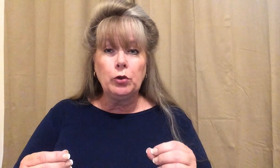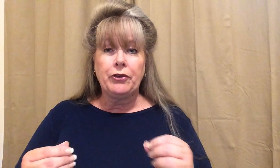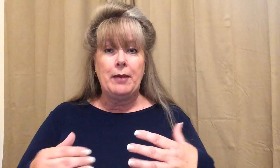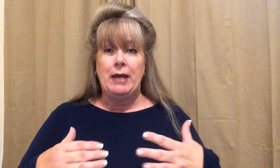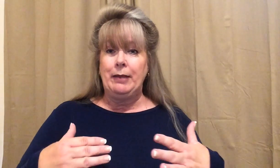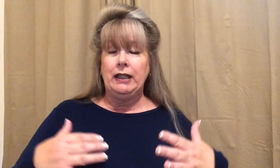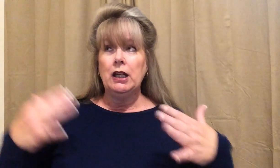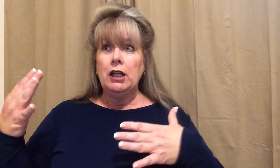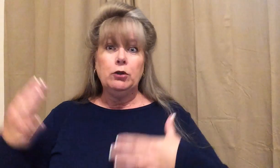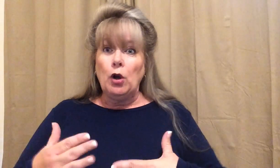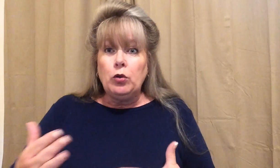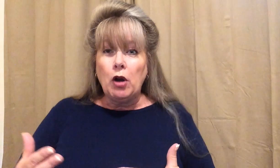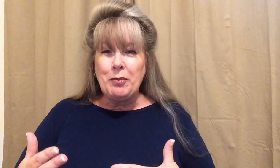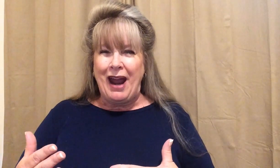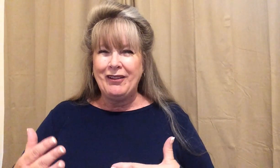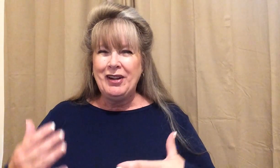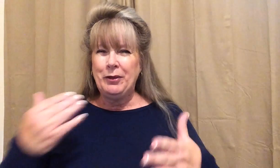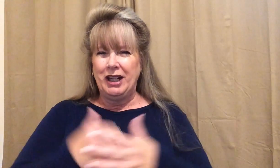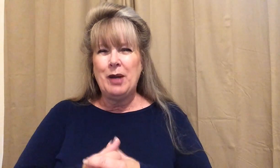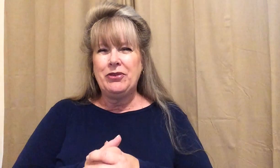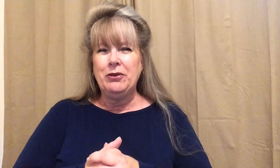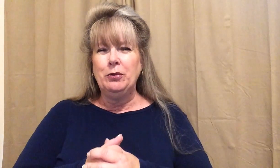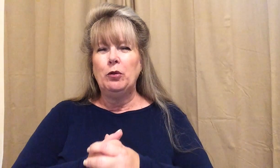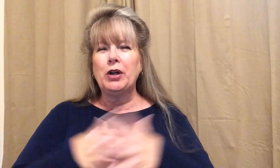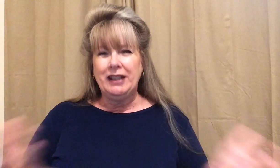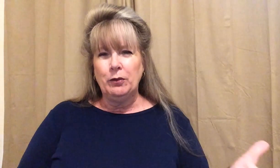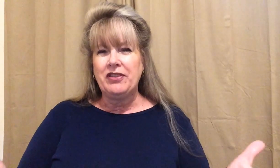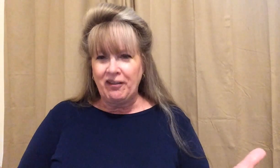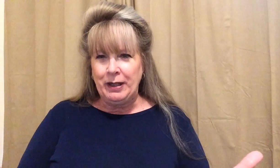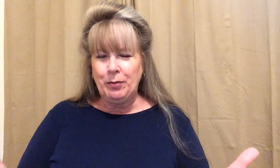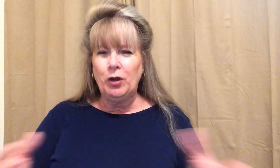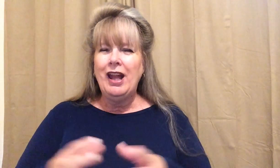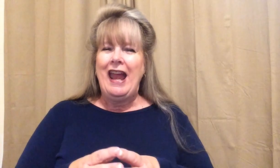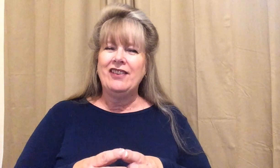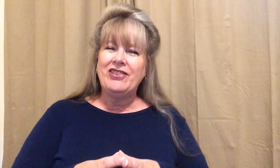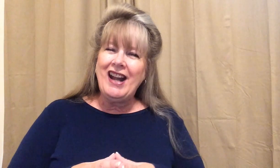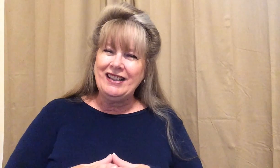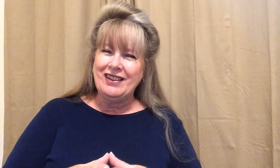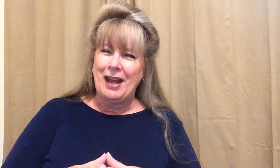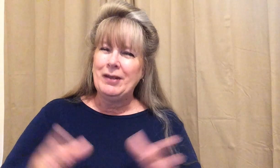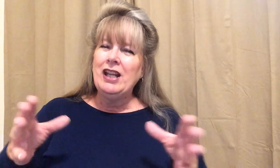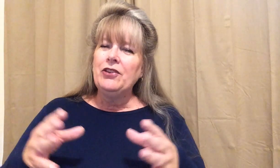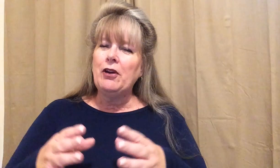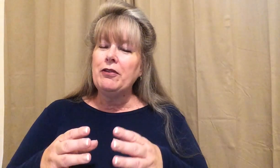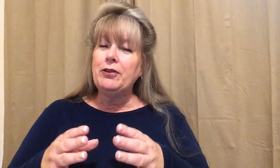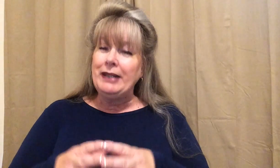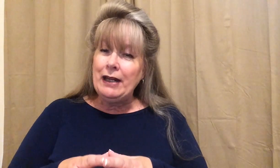that maybe you don't know about when it comes to working with deaf people and signing to them. So to begin